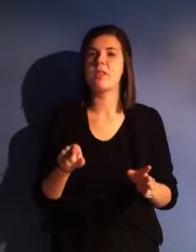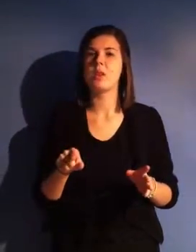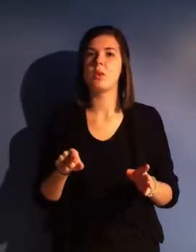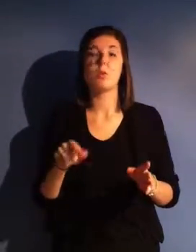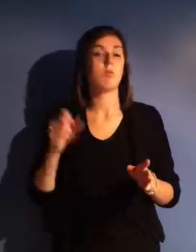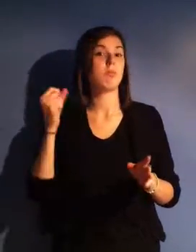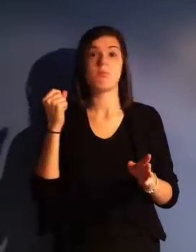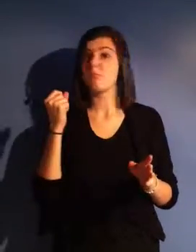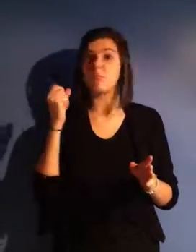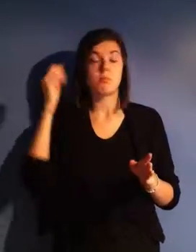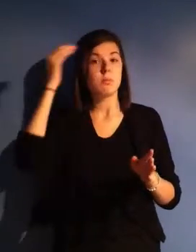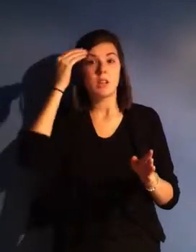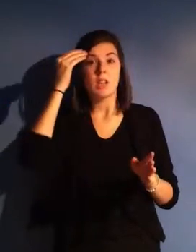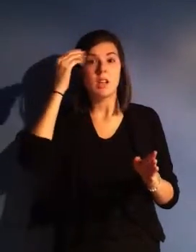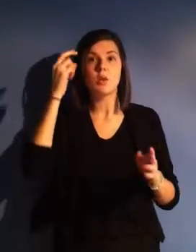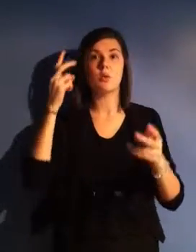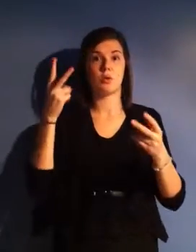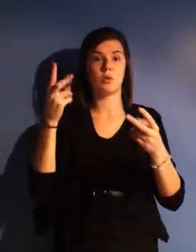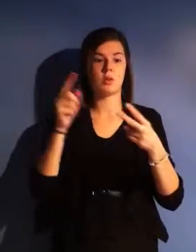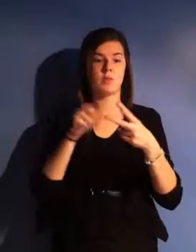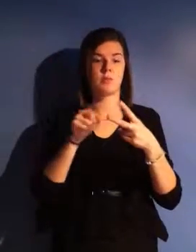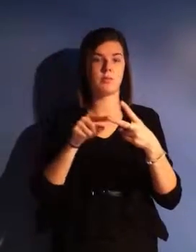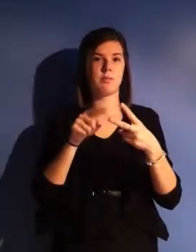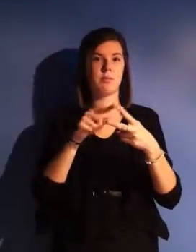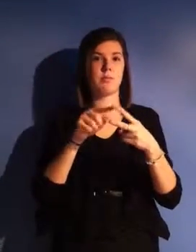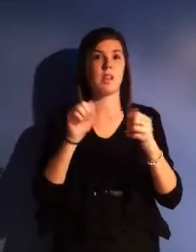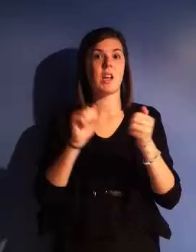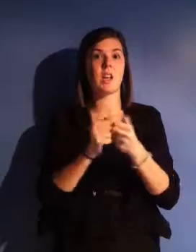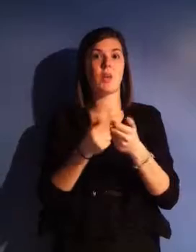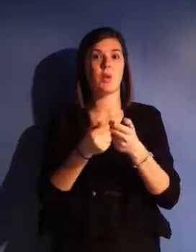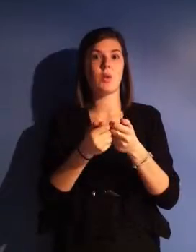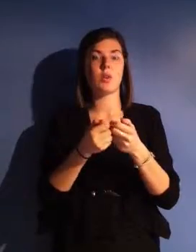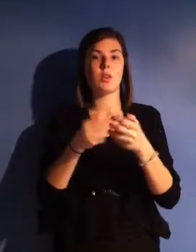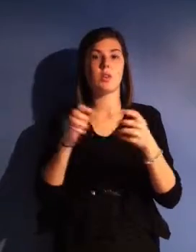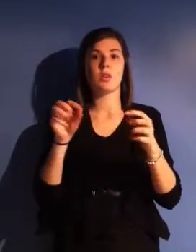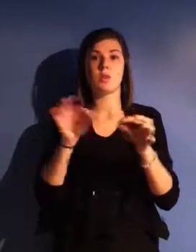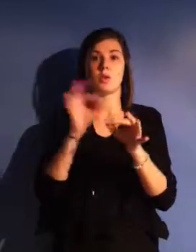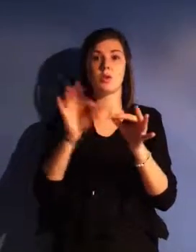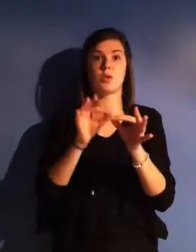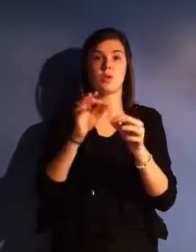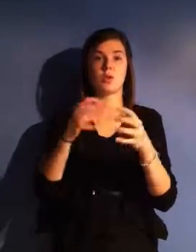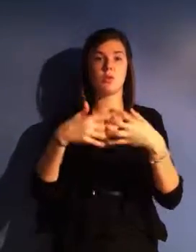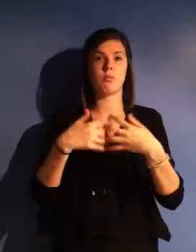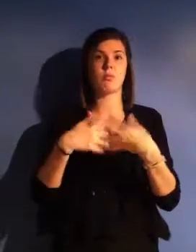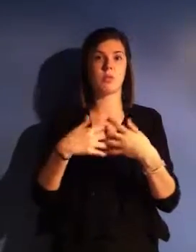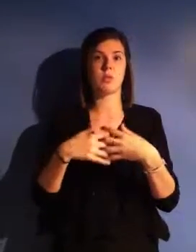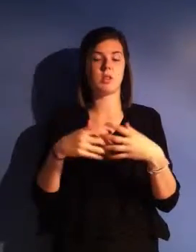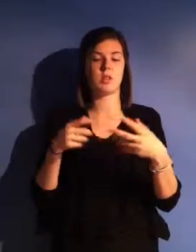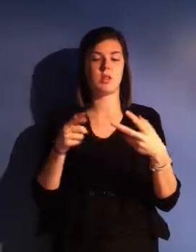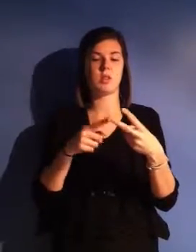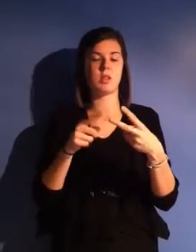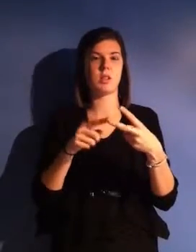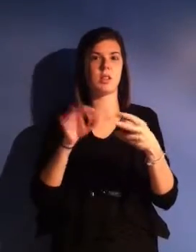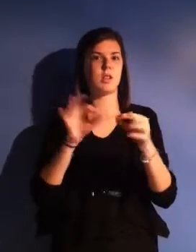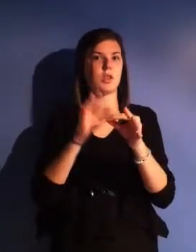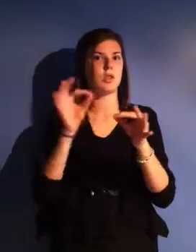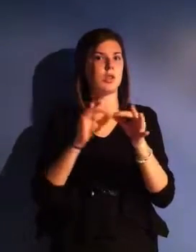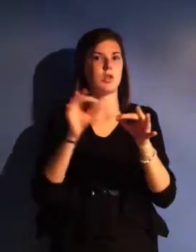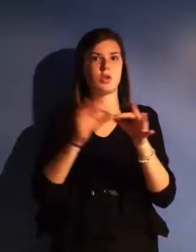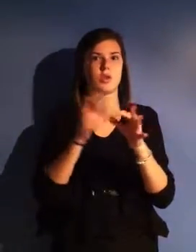things. They're not going to know how to use a sewing machine, and they're not going to know how to sew. So let me start with some very